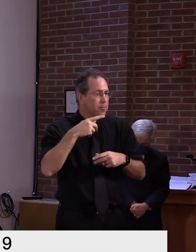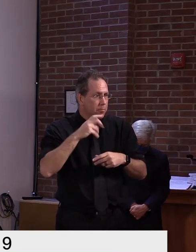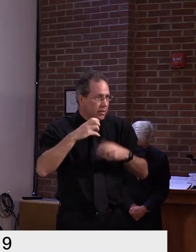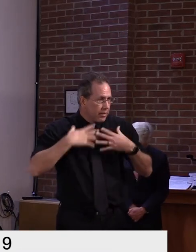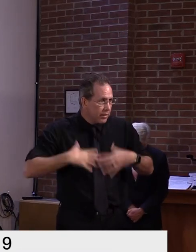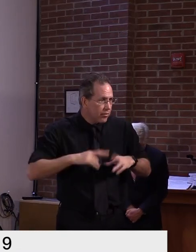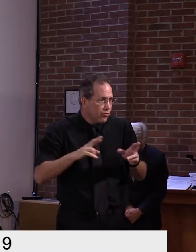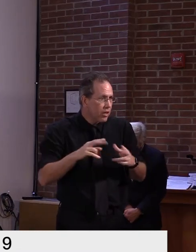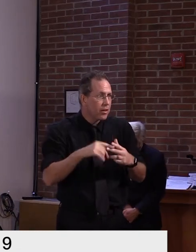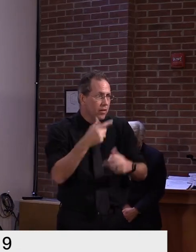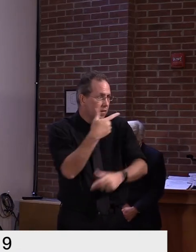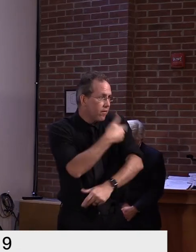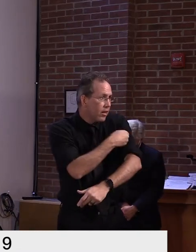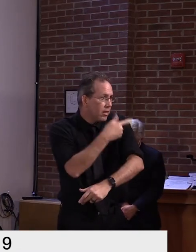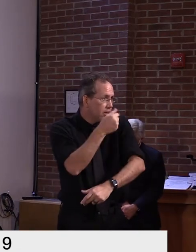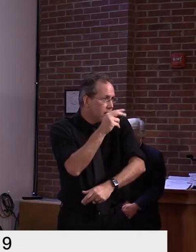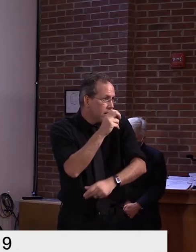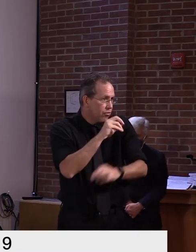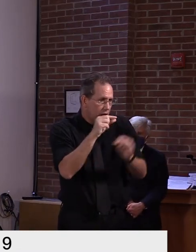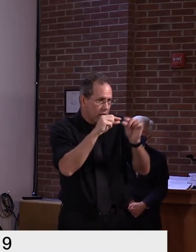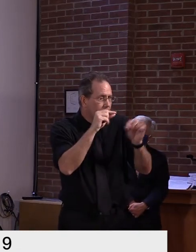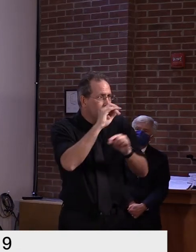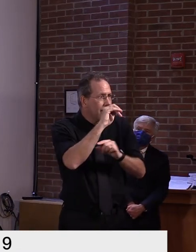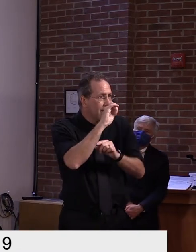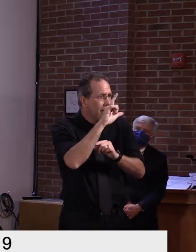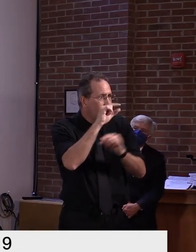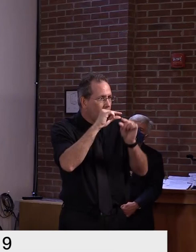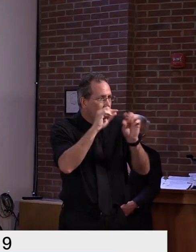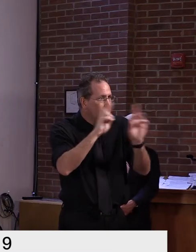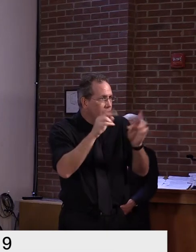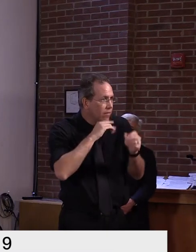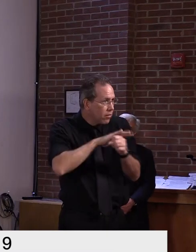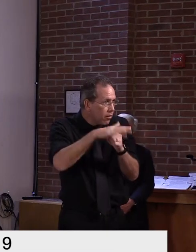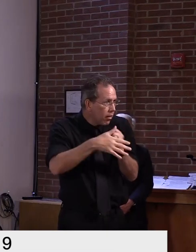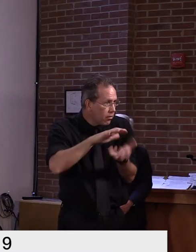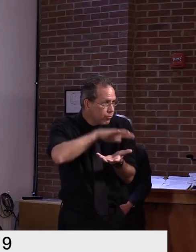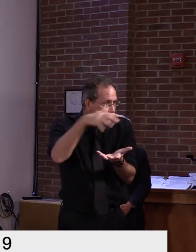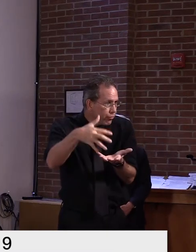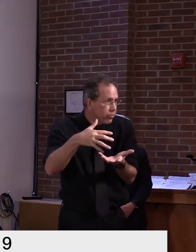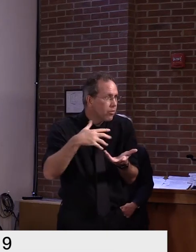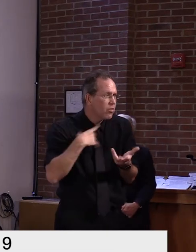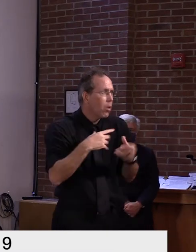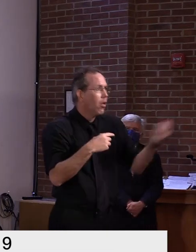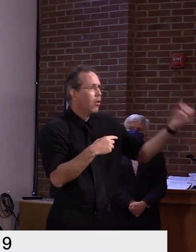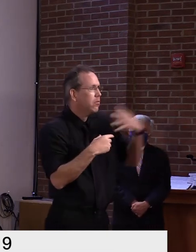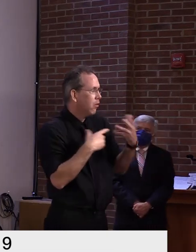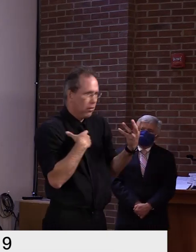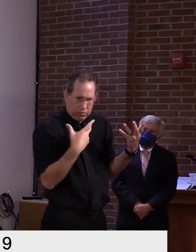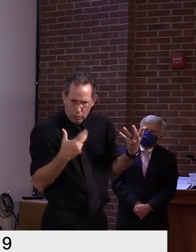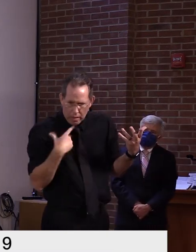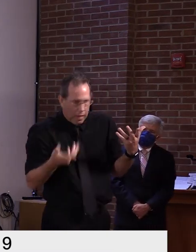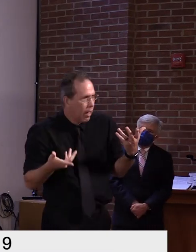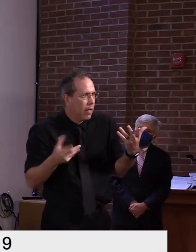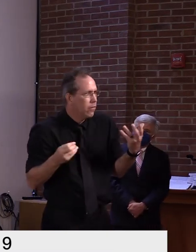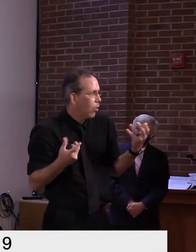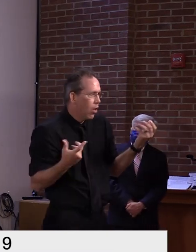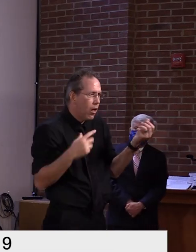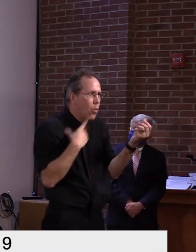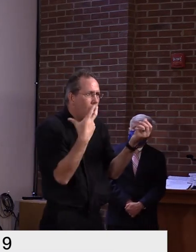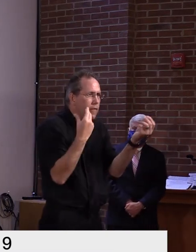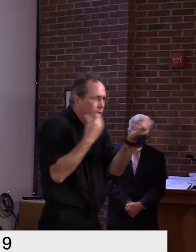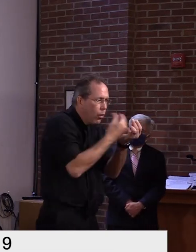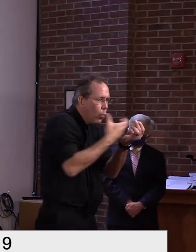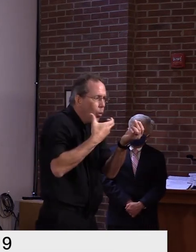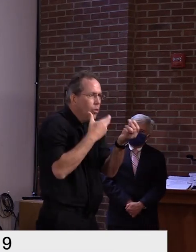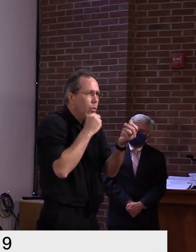so that we don't run into a problem getting vaccine and not having a way to actually deliver it to the population. So